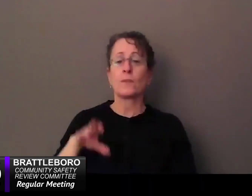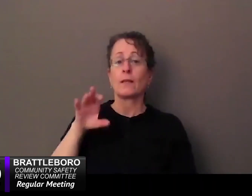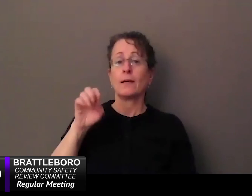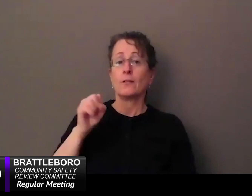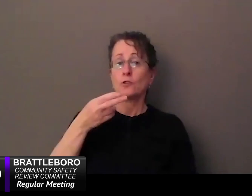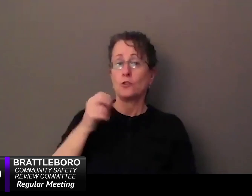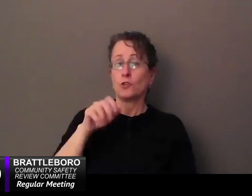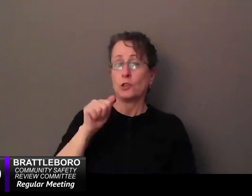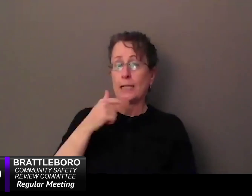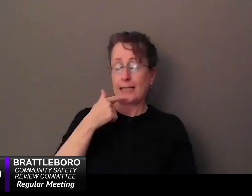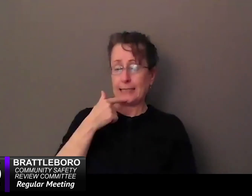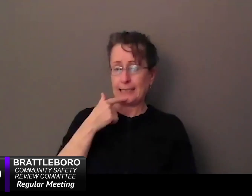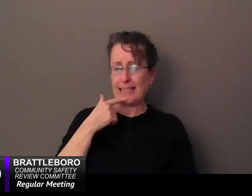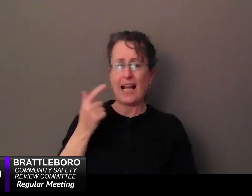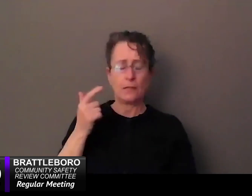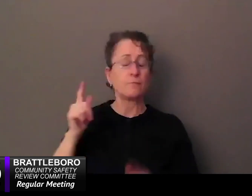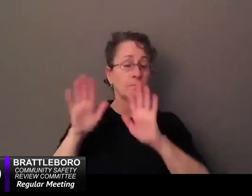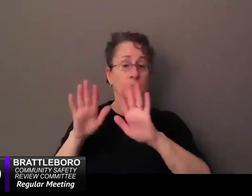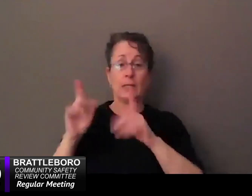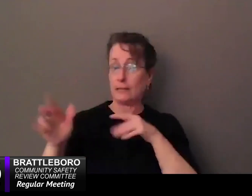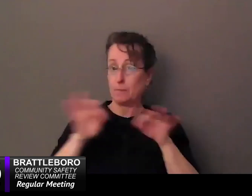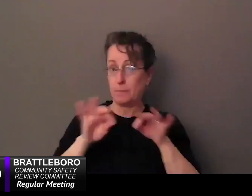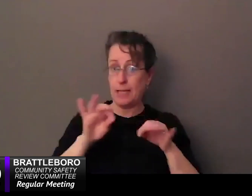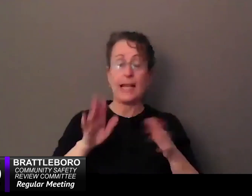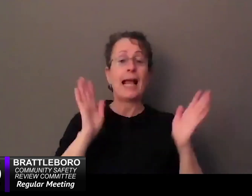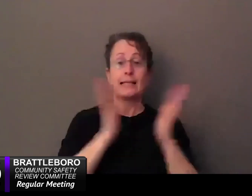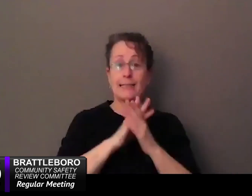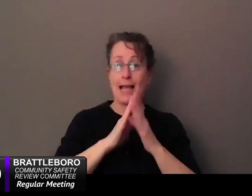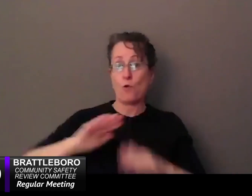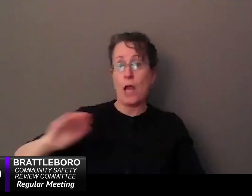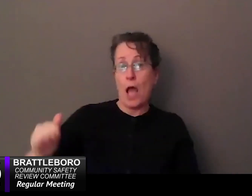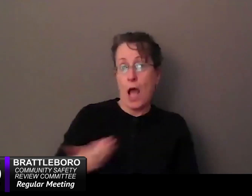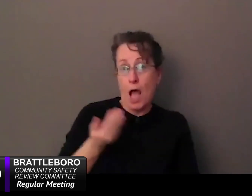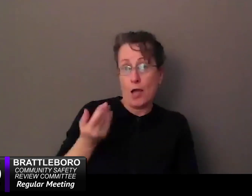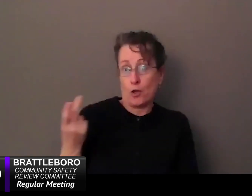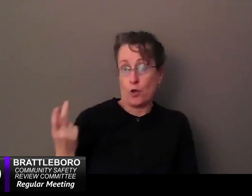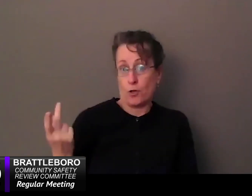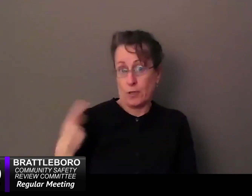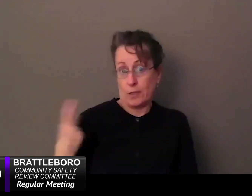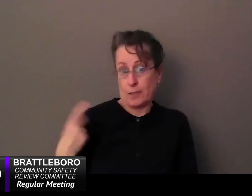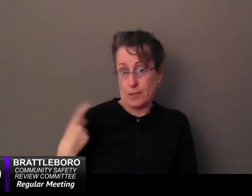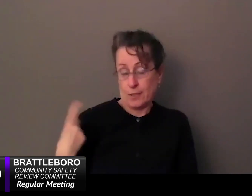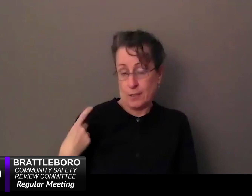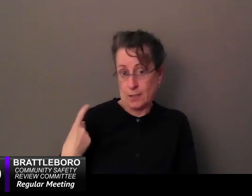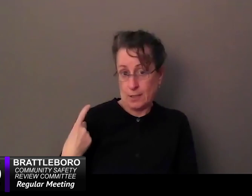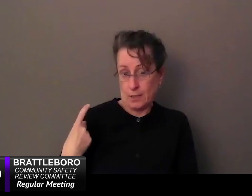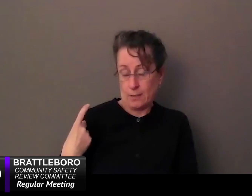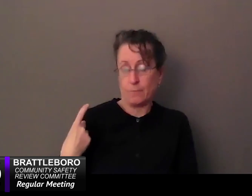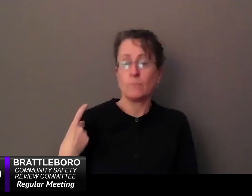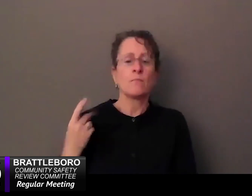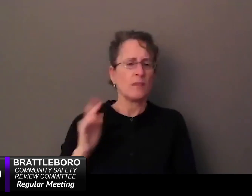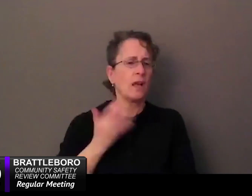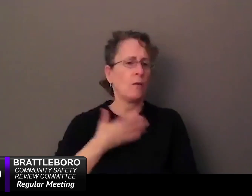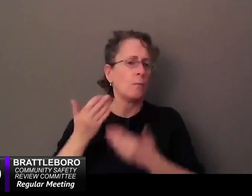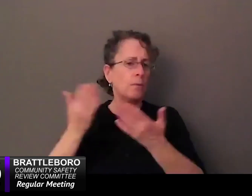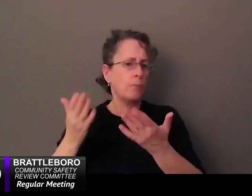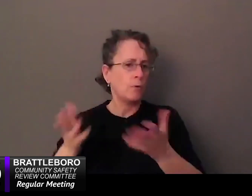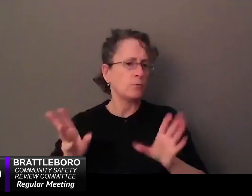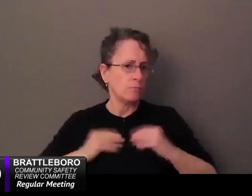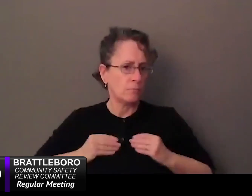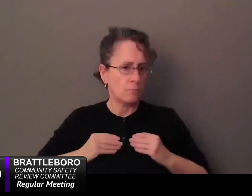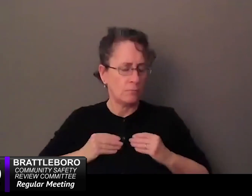report, we are hired by the town, right, in the selection of the proposal to perform